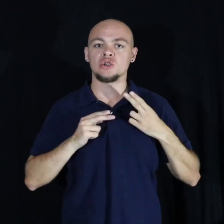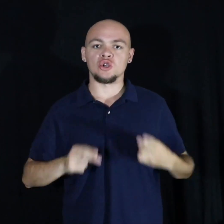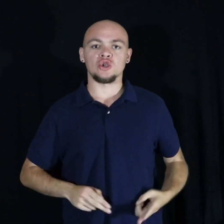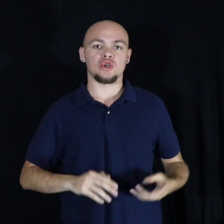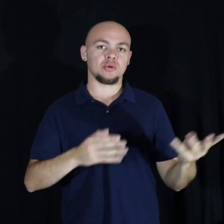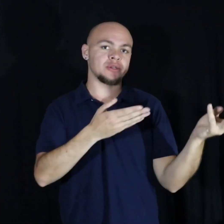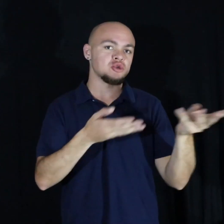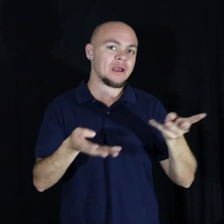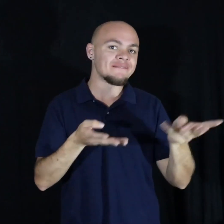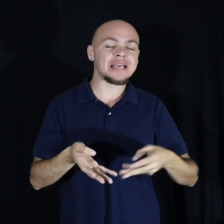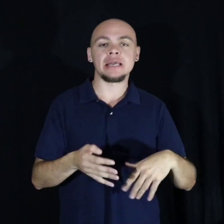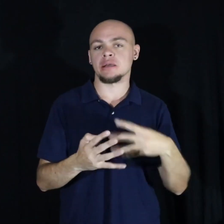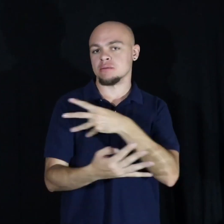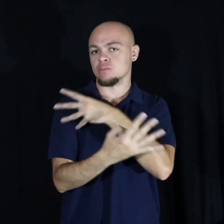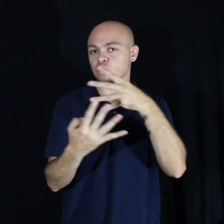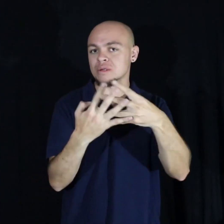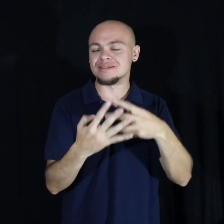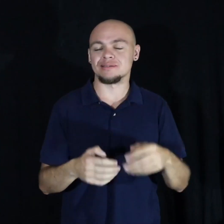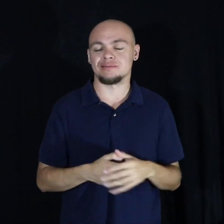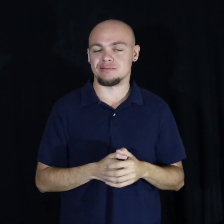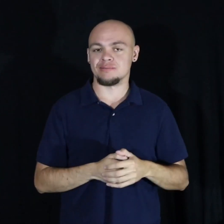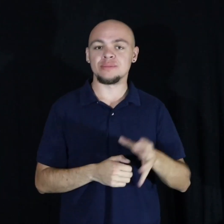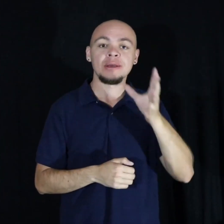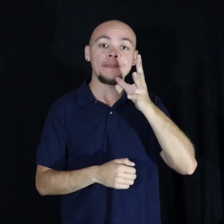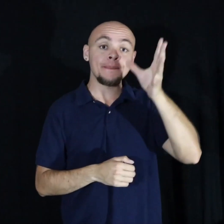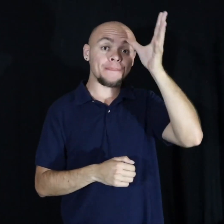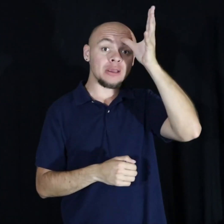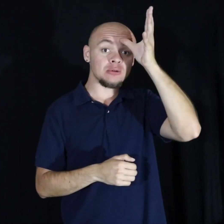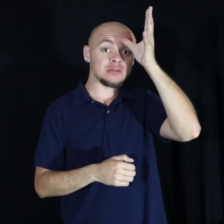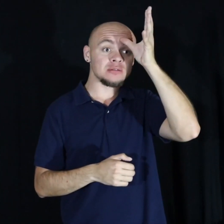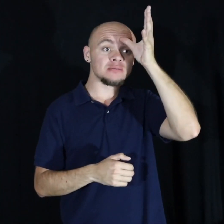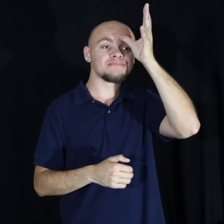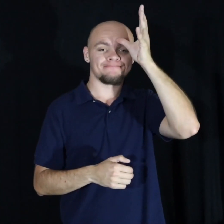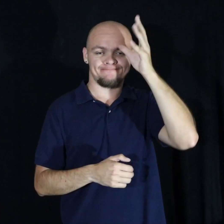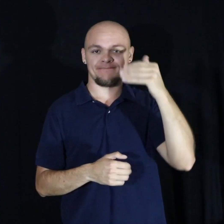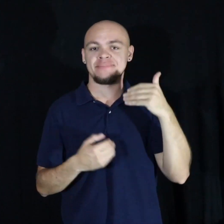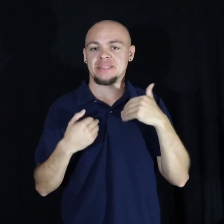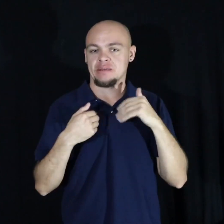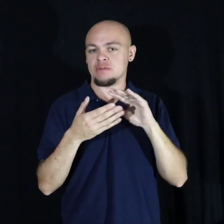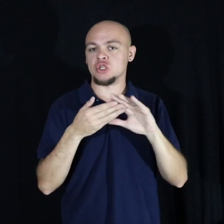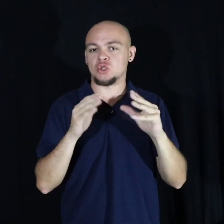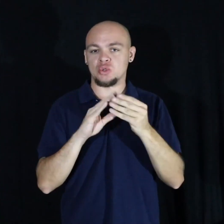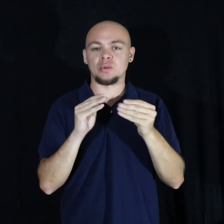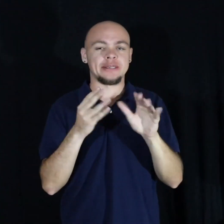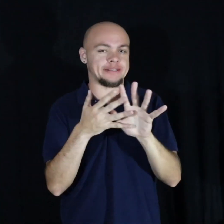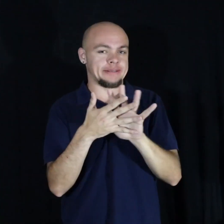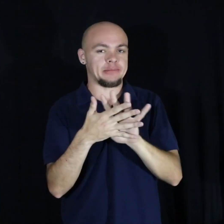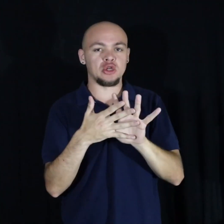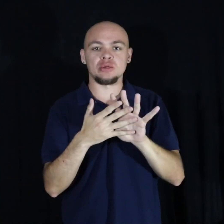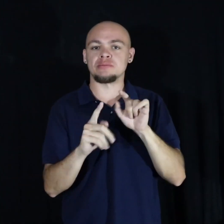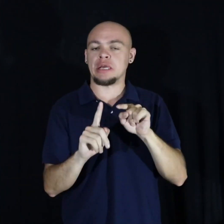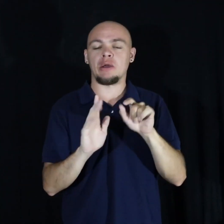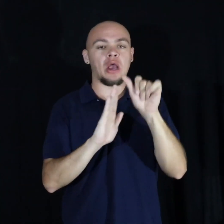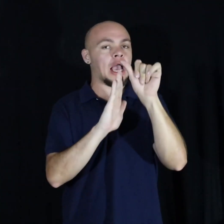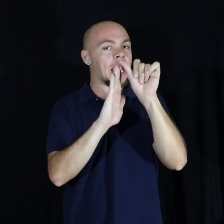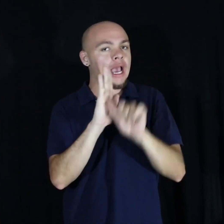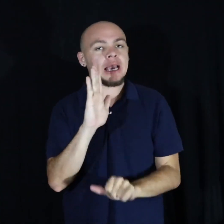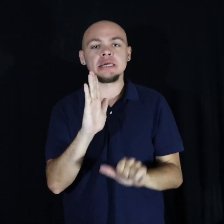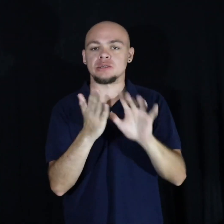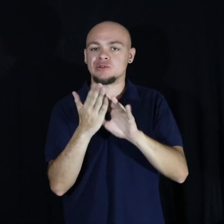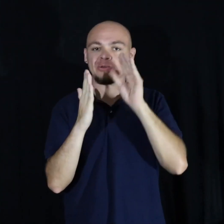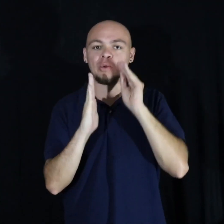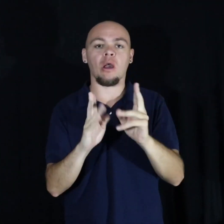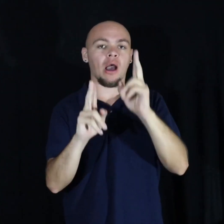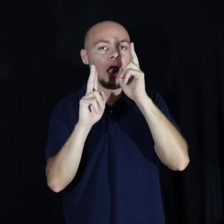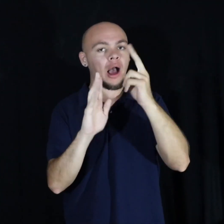prison. Some of the parents of these children have a similar story. They were straight-A students on the honor